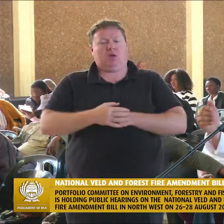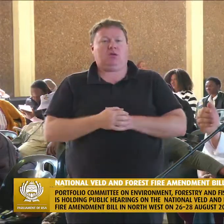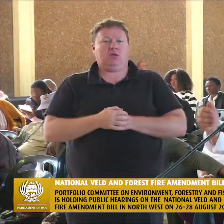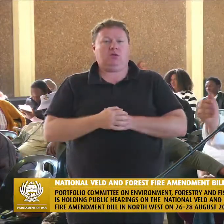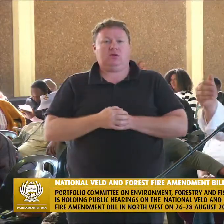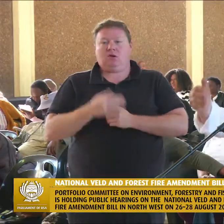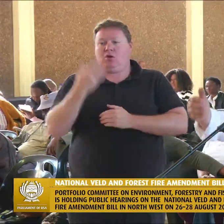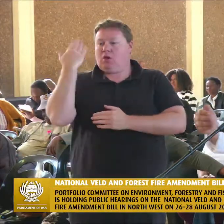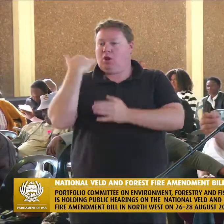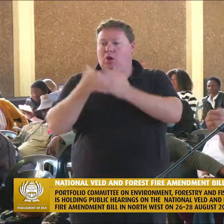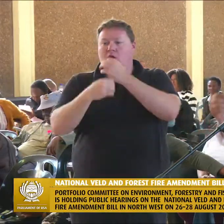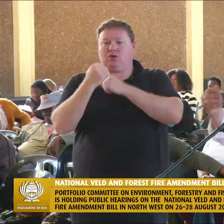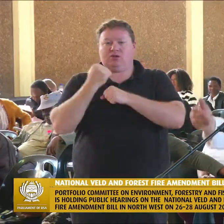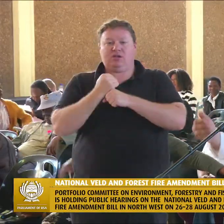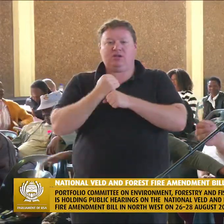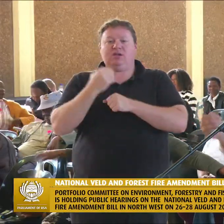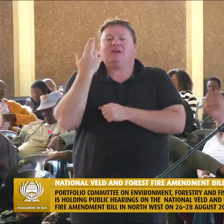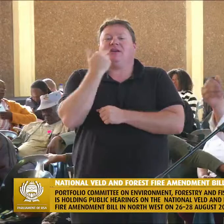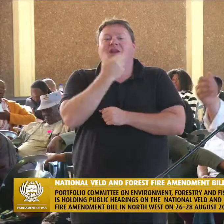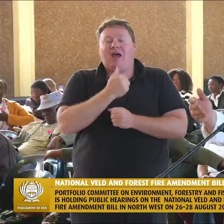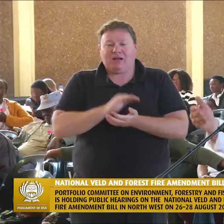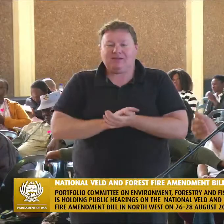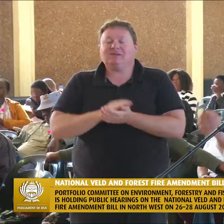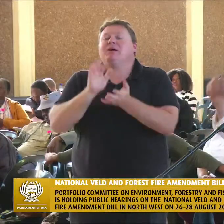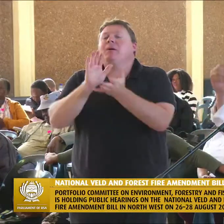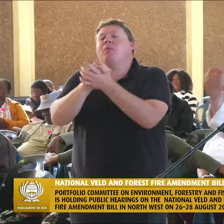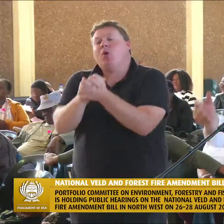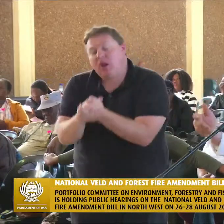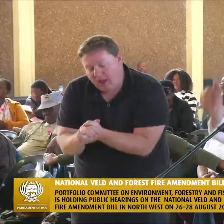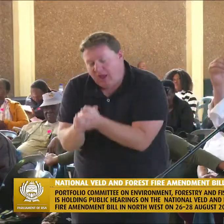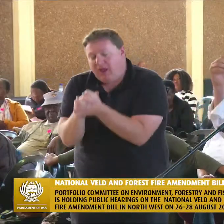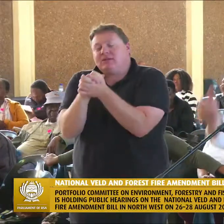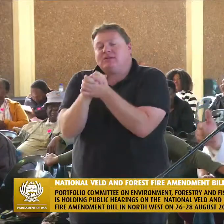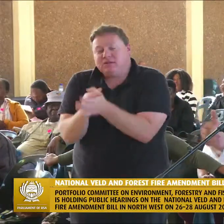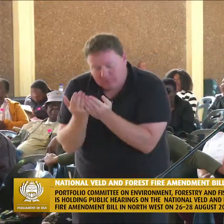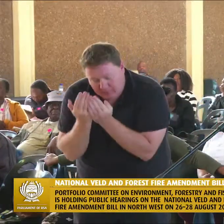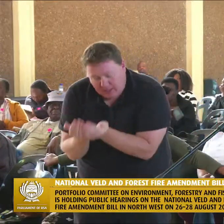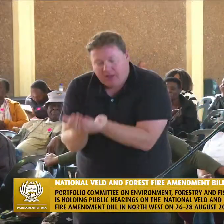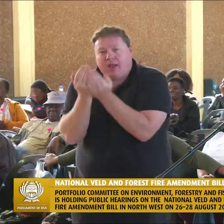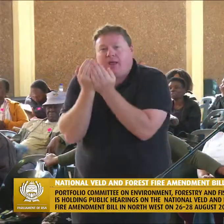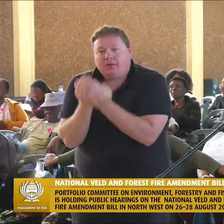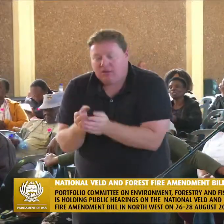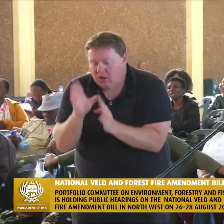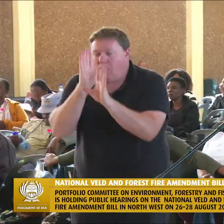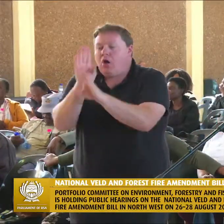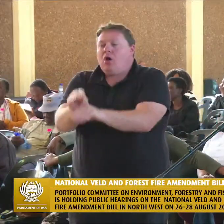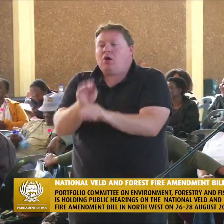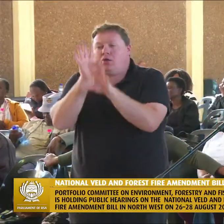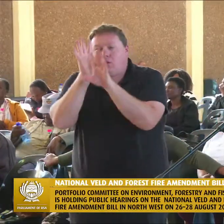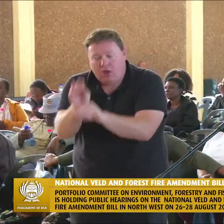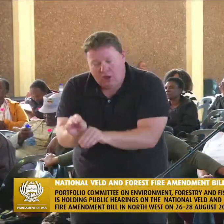last year we were nice and polite and wrote letters and we begged and we plead it